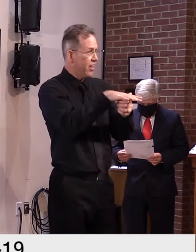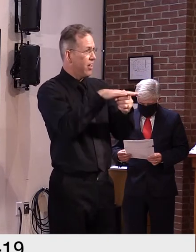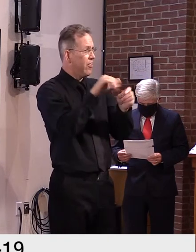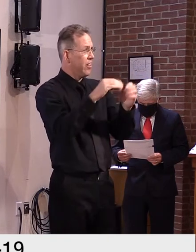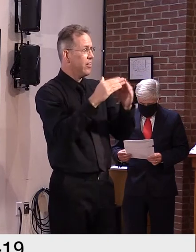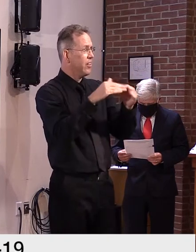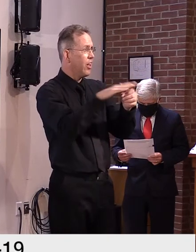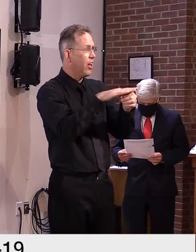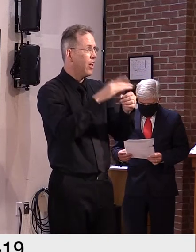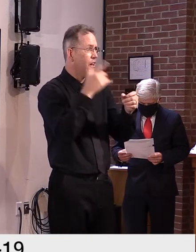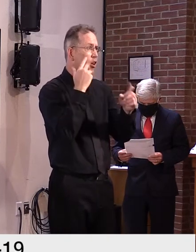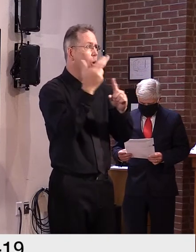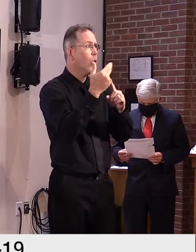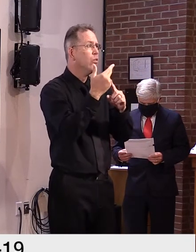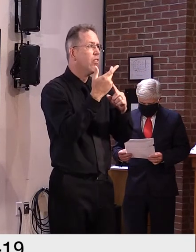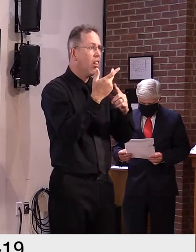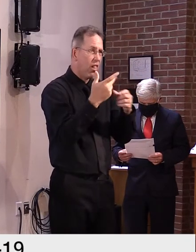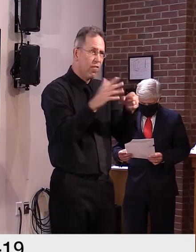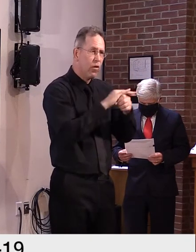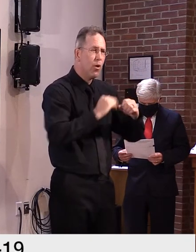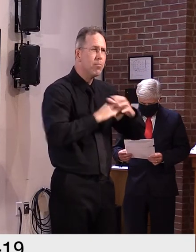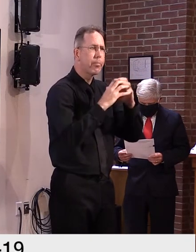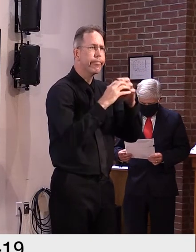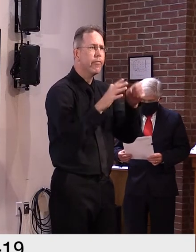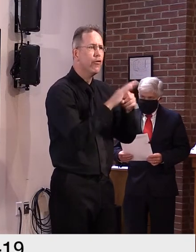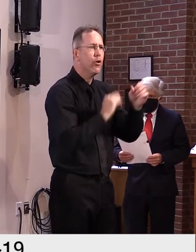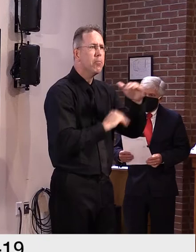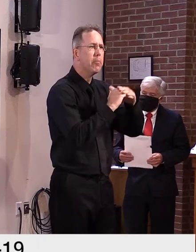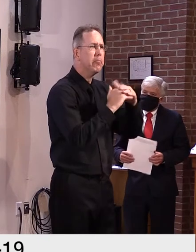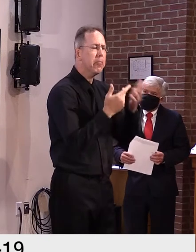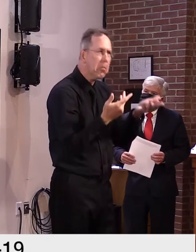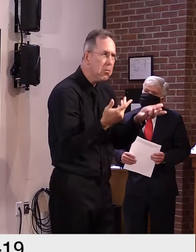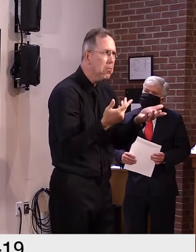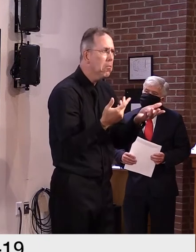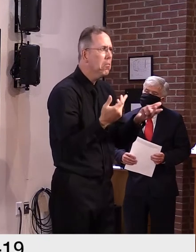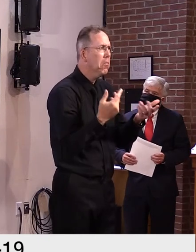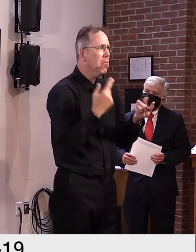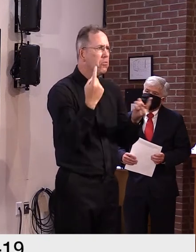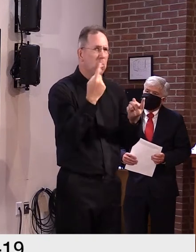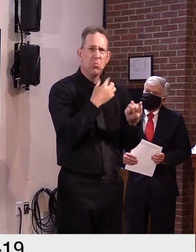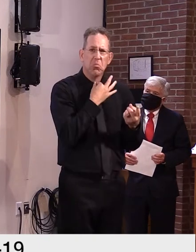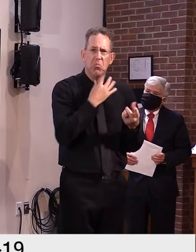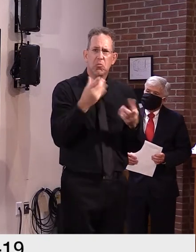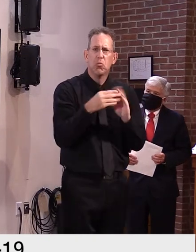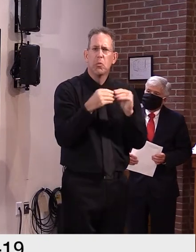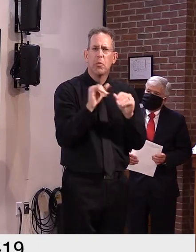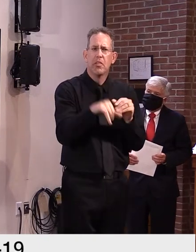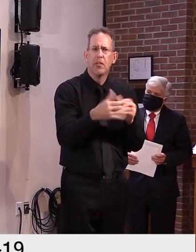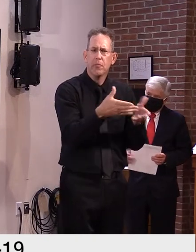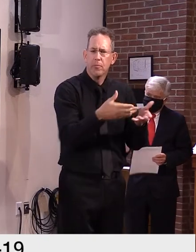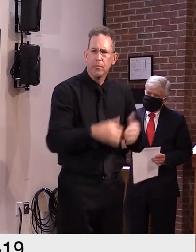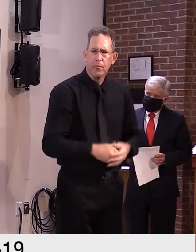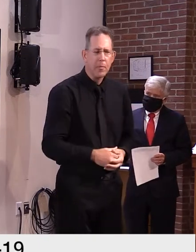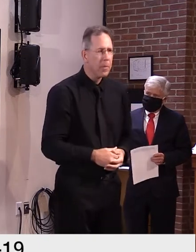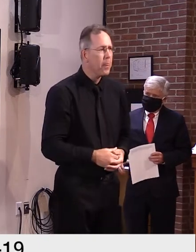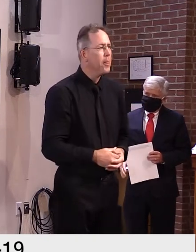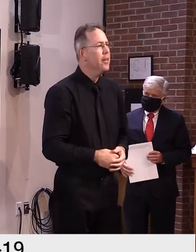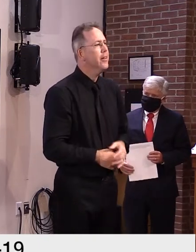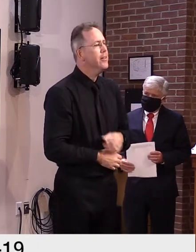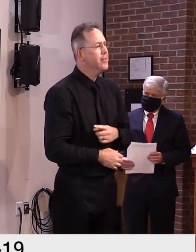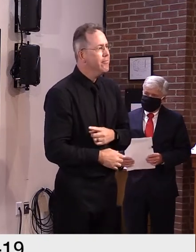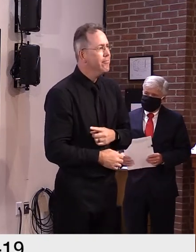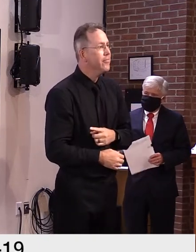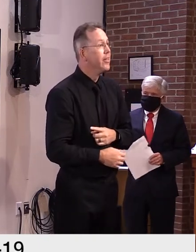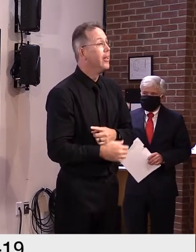again. I'm wondering if you could just fill us in on what your administration is working on. Well, again, first of all, we're trying